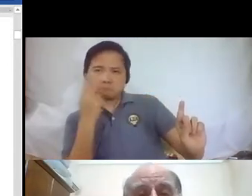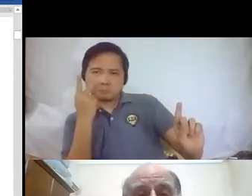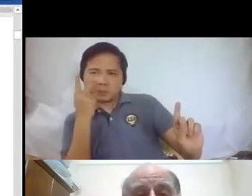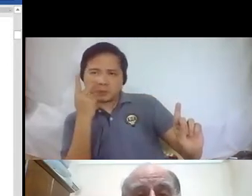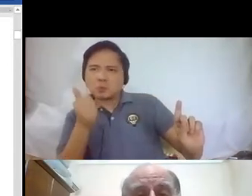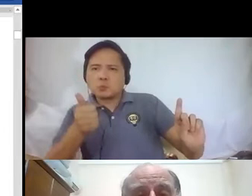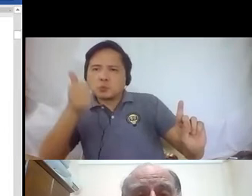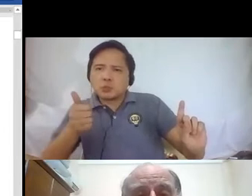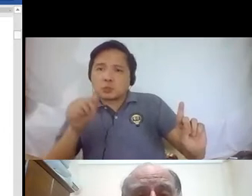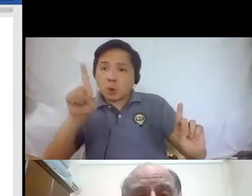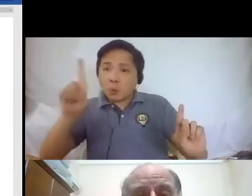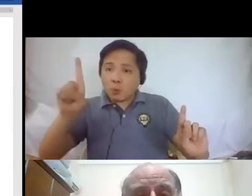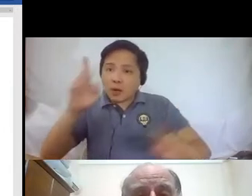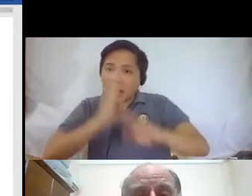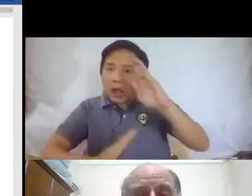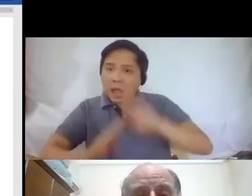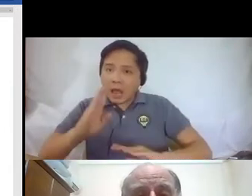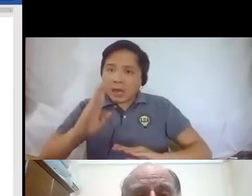two-handed.